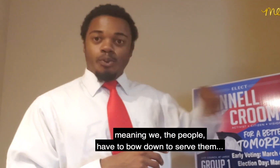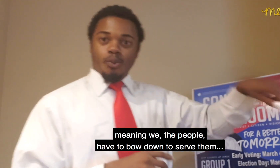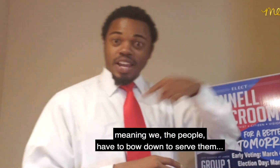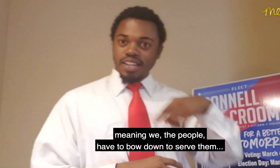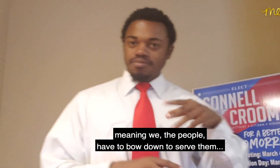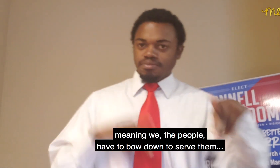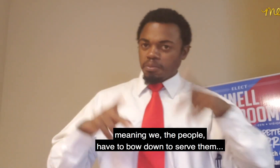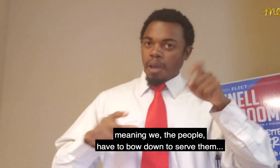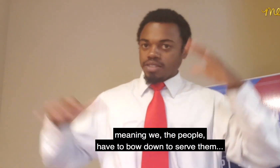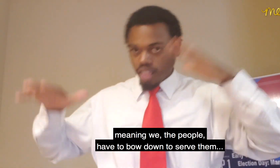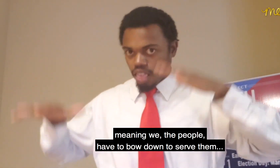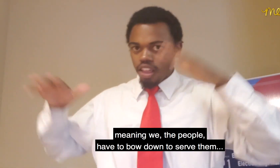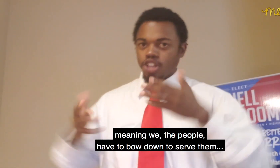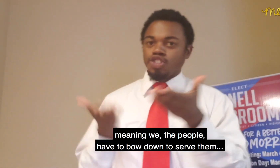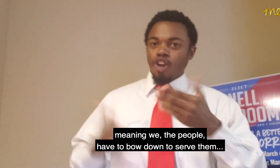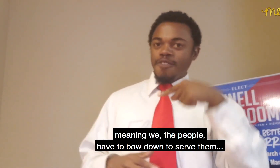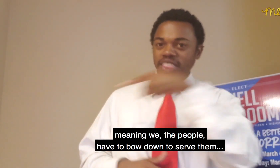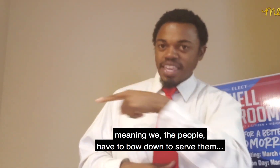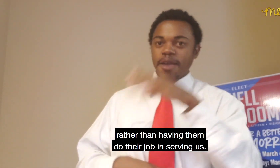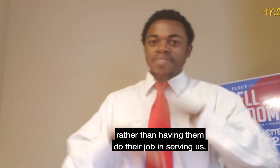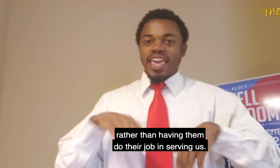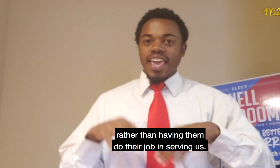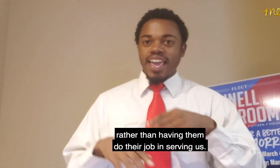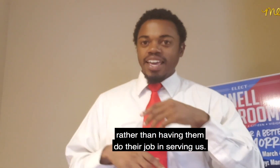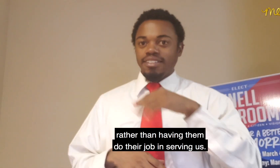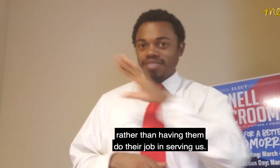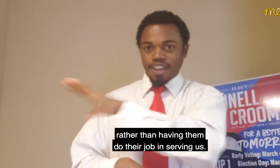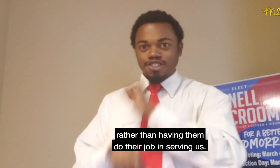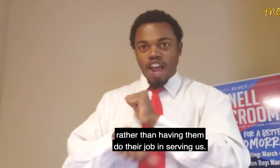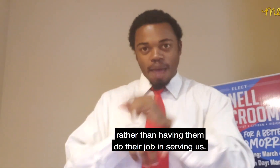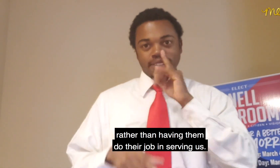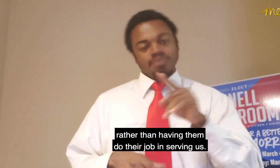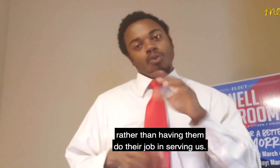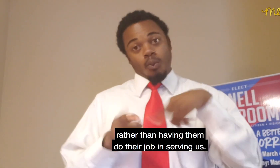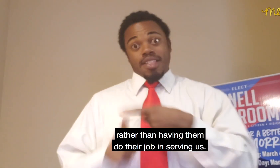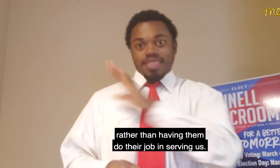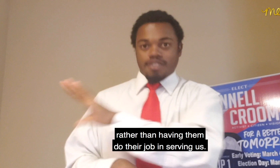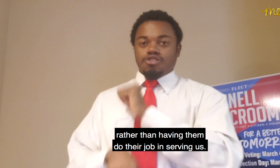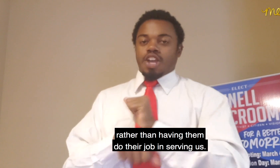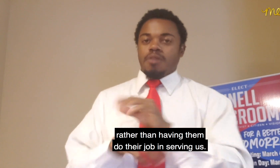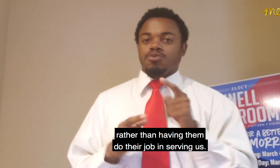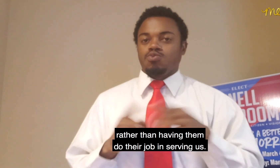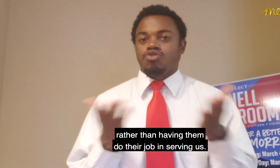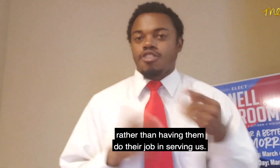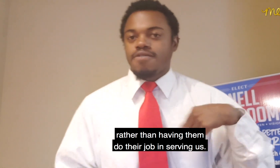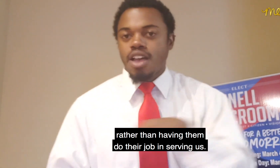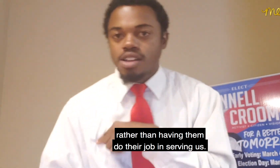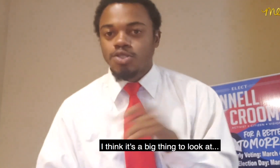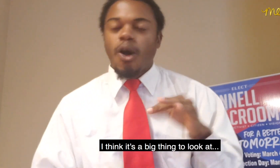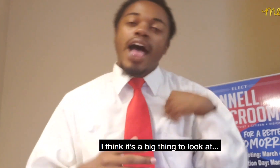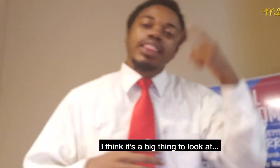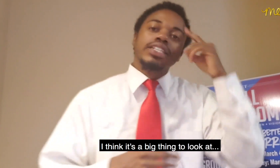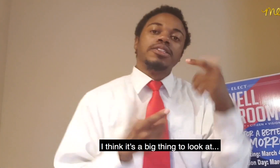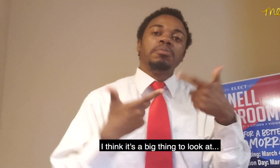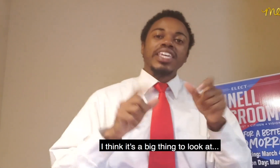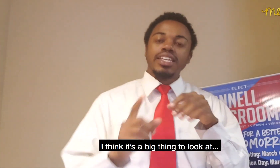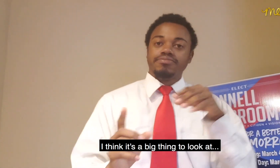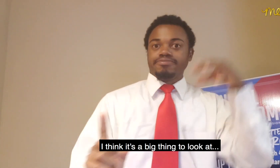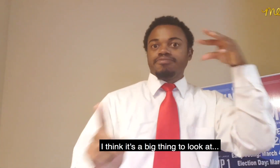Meaning we, the people, have to bow down to serve them, rather than having them do their job in serving us. I think it's a